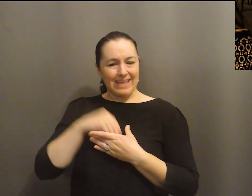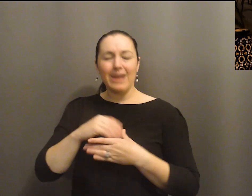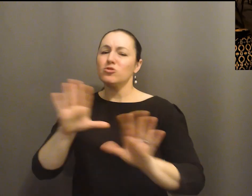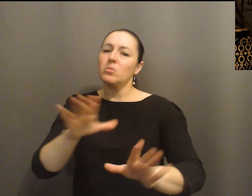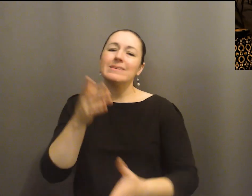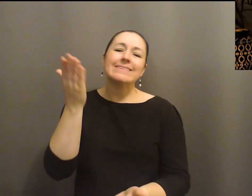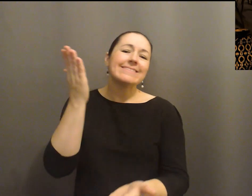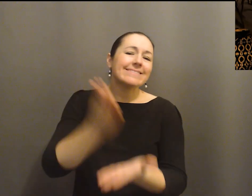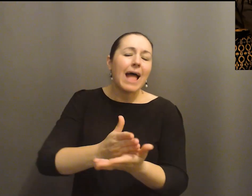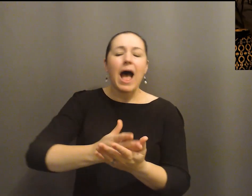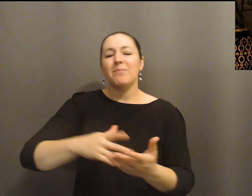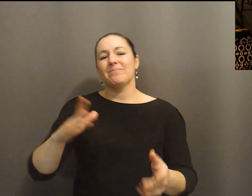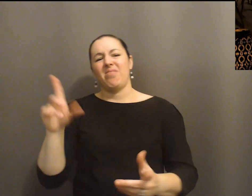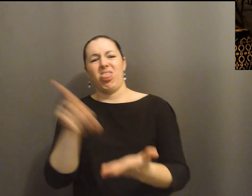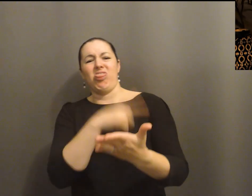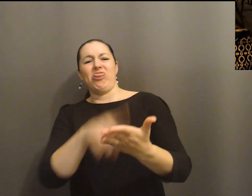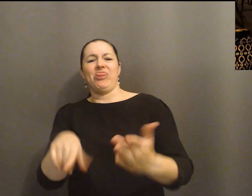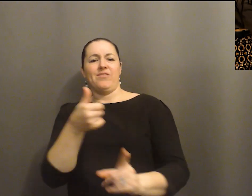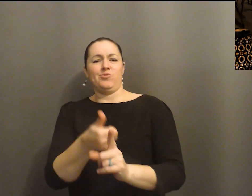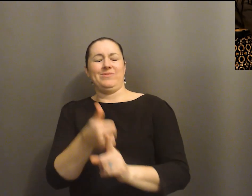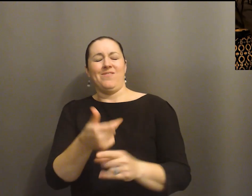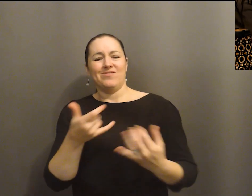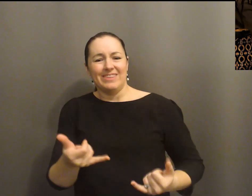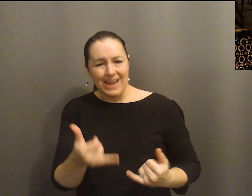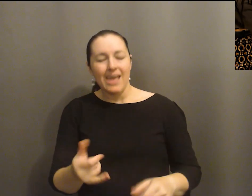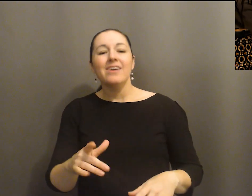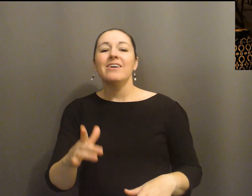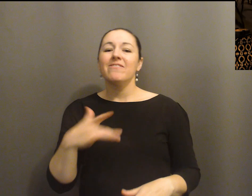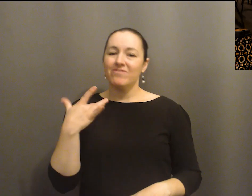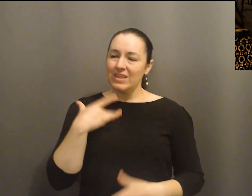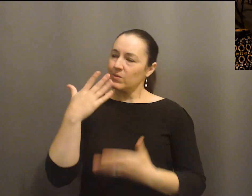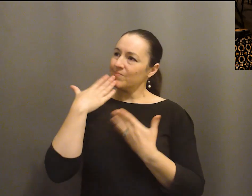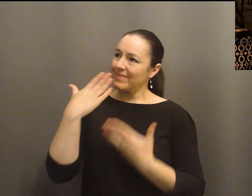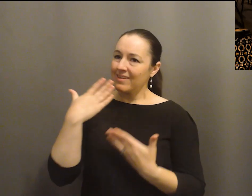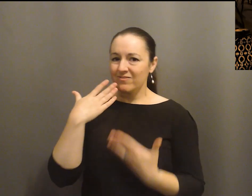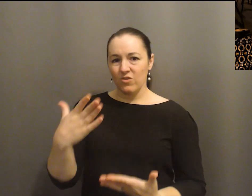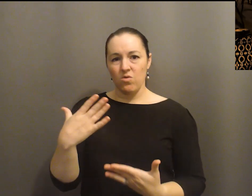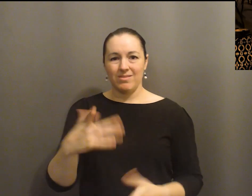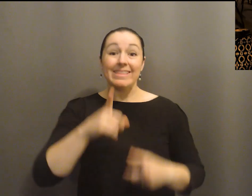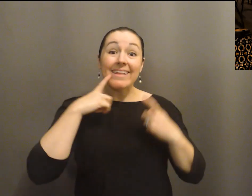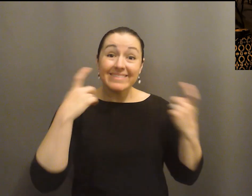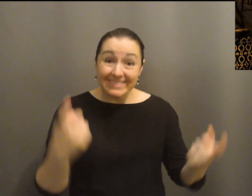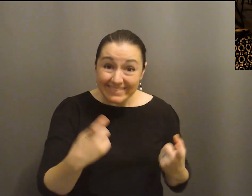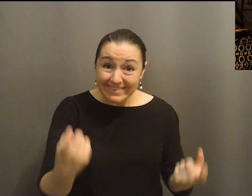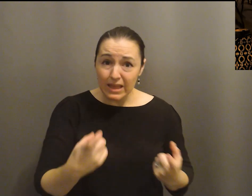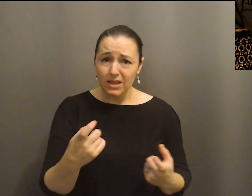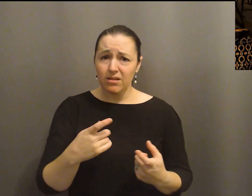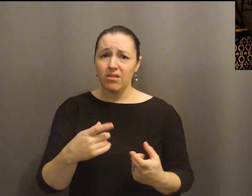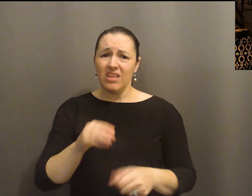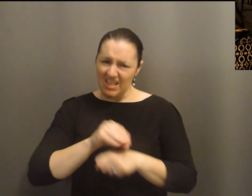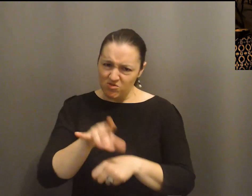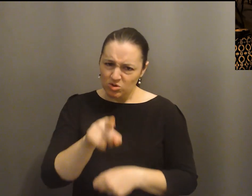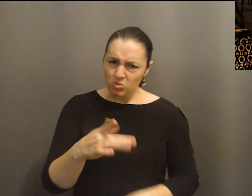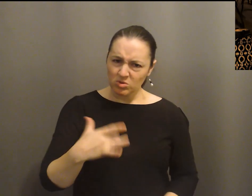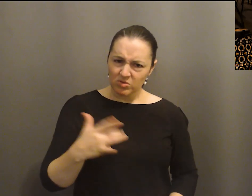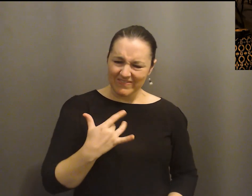So stop beating Yourself up today And be grateful That sin Bothers you